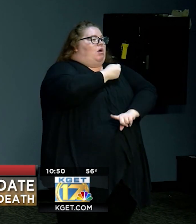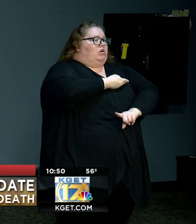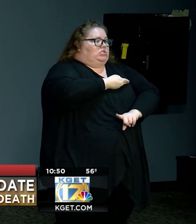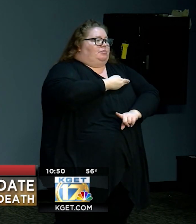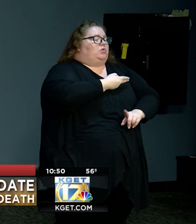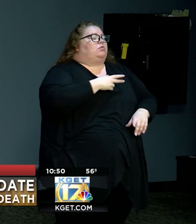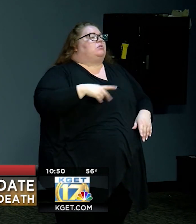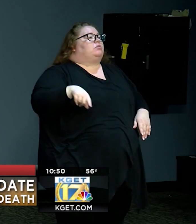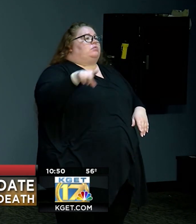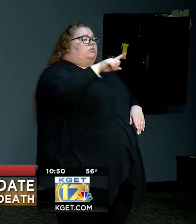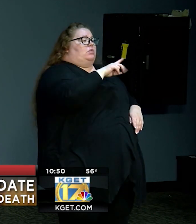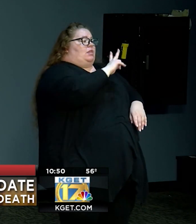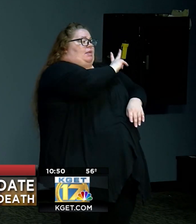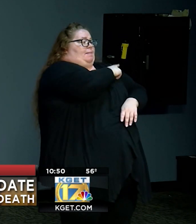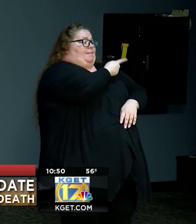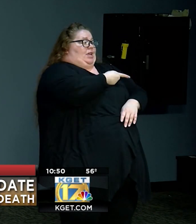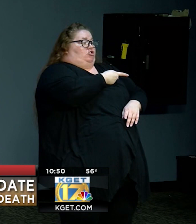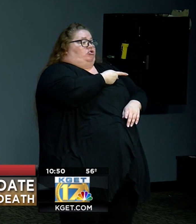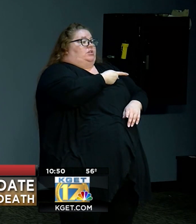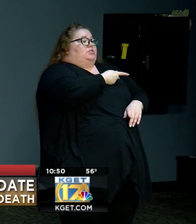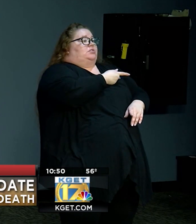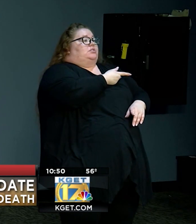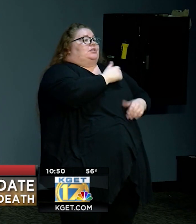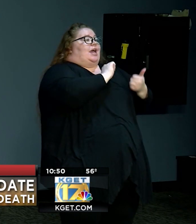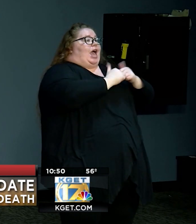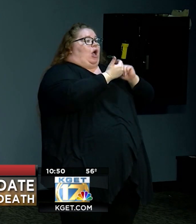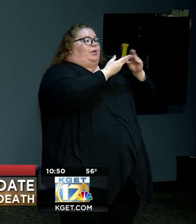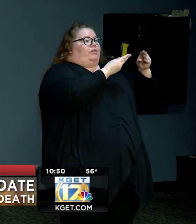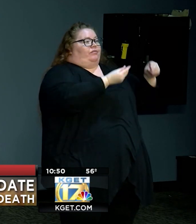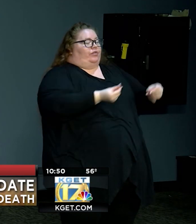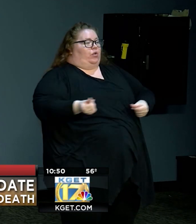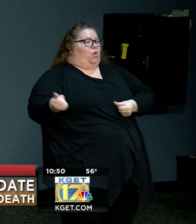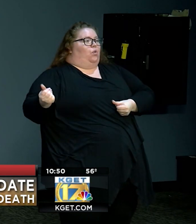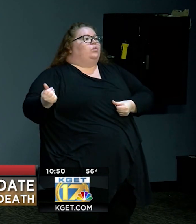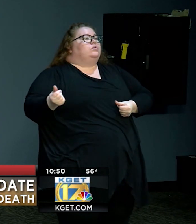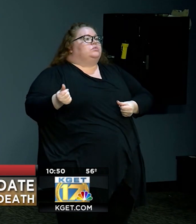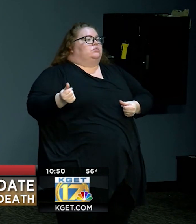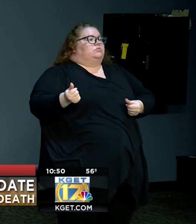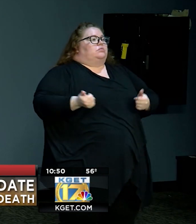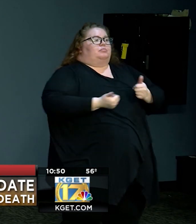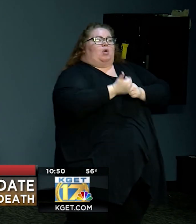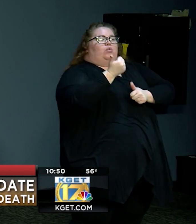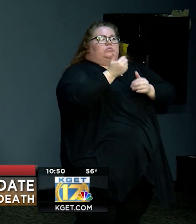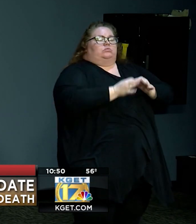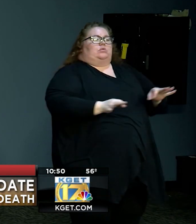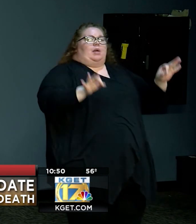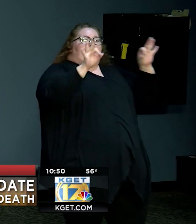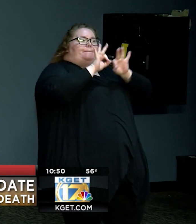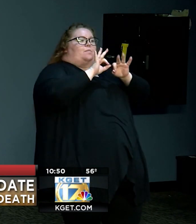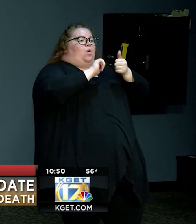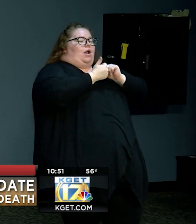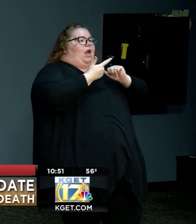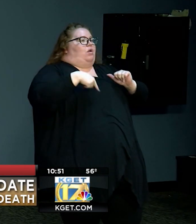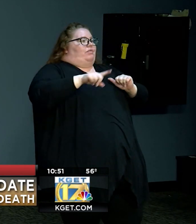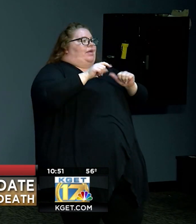and the flow is the most efficient at helping the hospitals ensure their continuity of